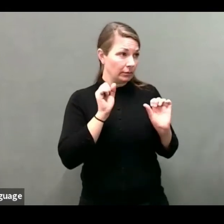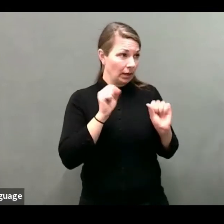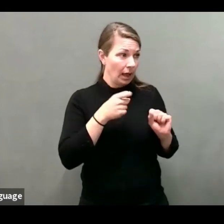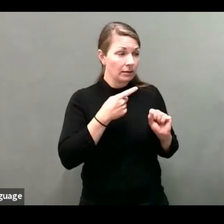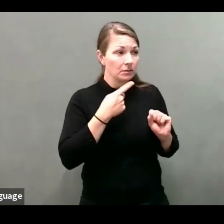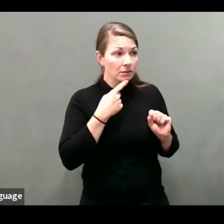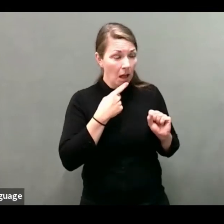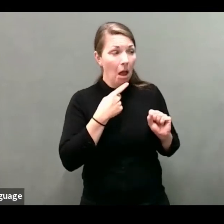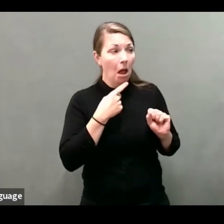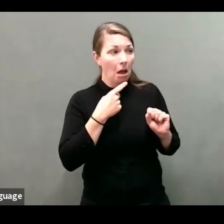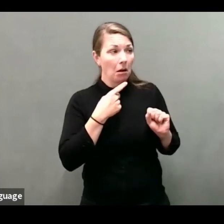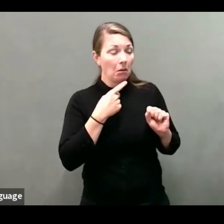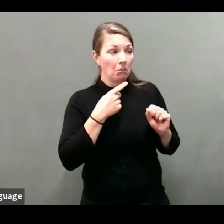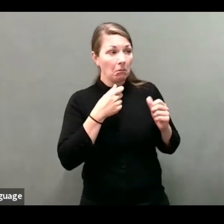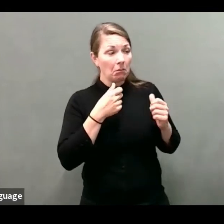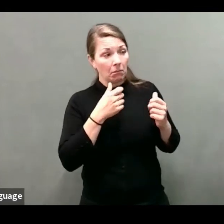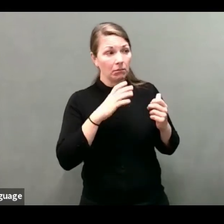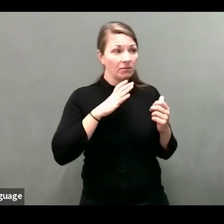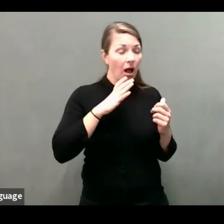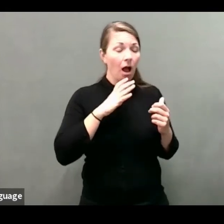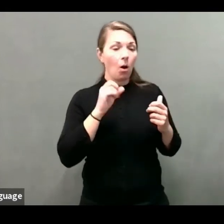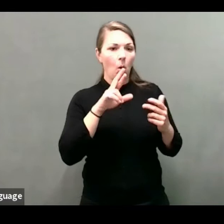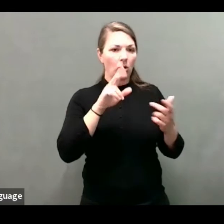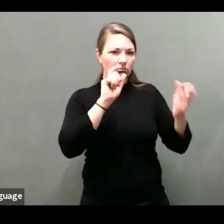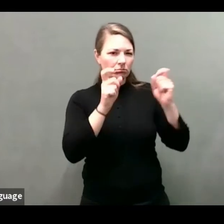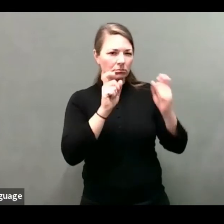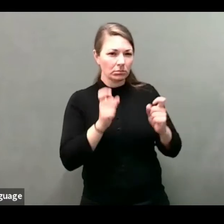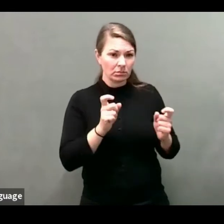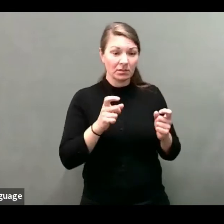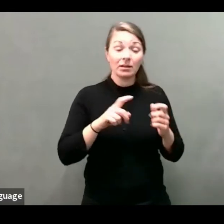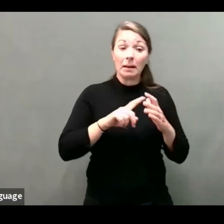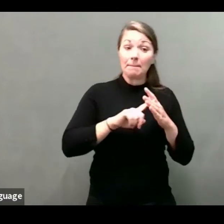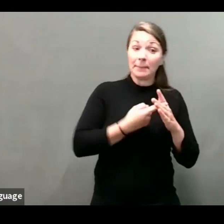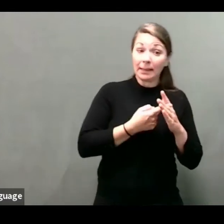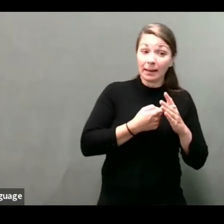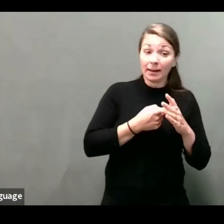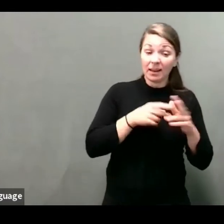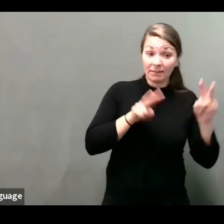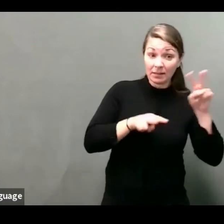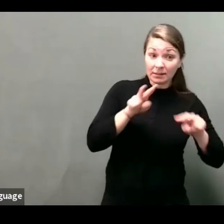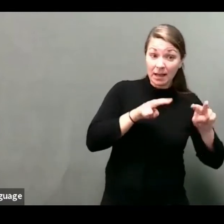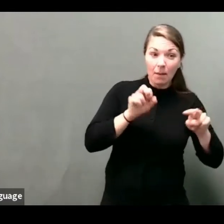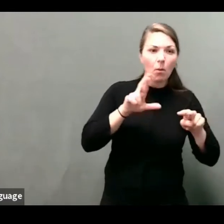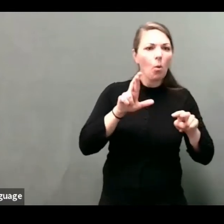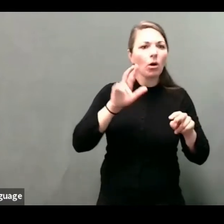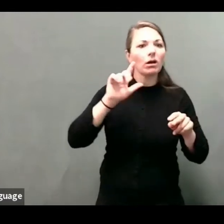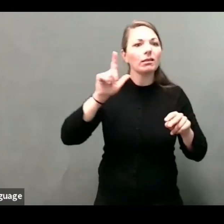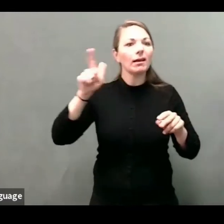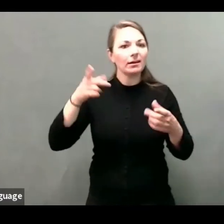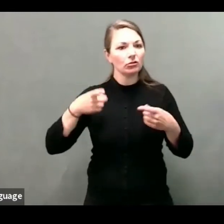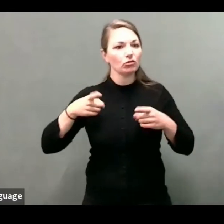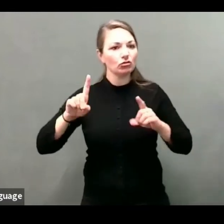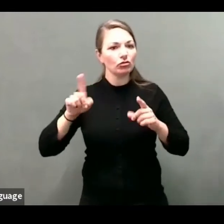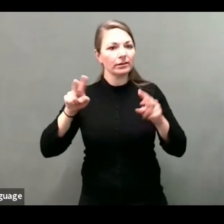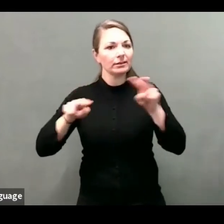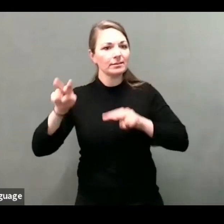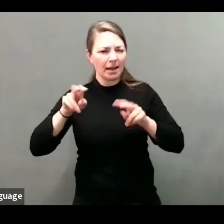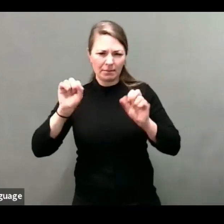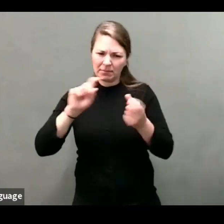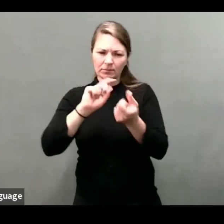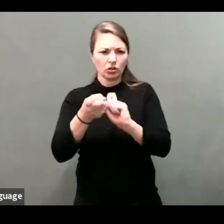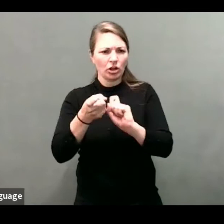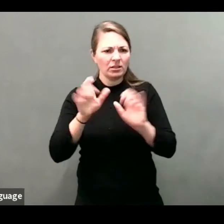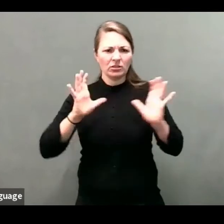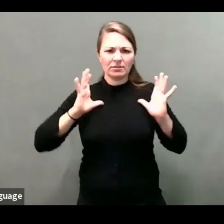exam how they want that spectrum modified for their own needs to make sure that we're doing the best job we can for that